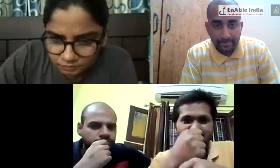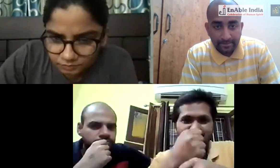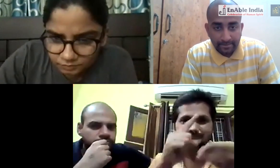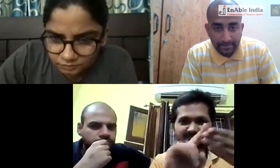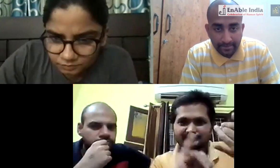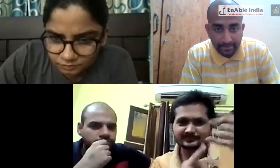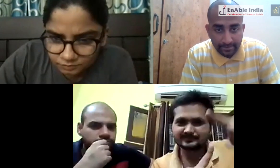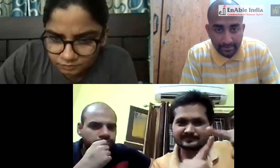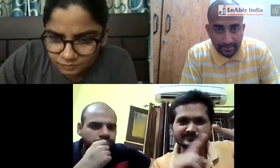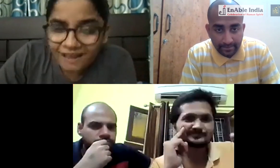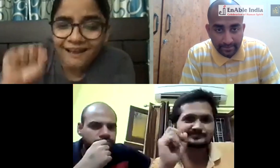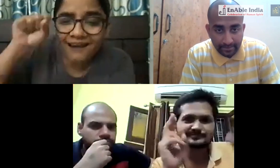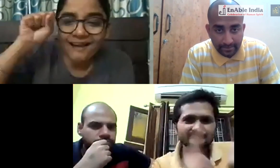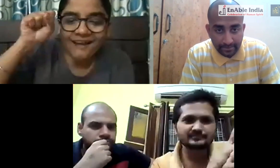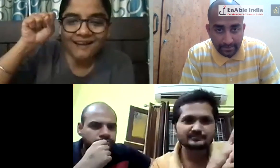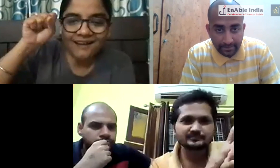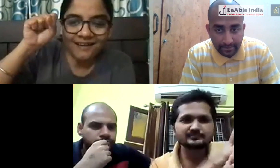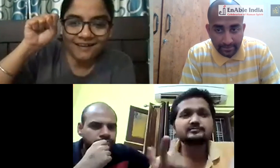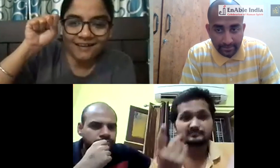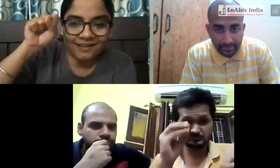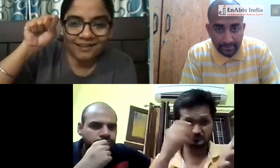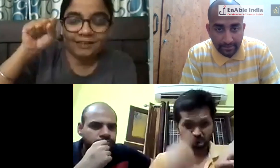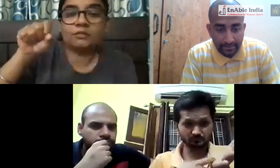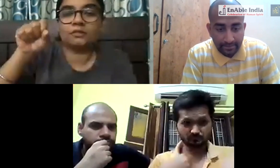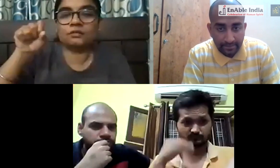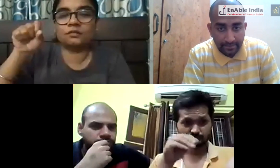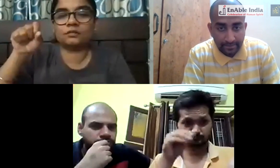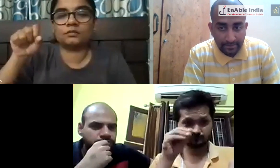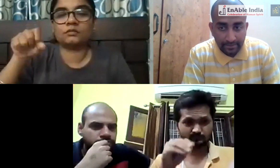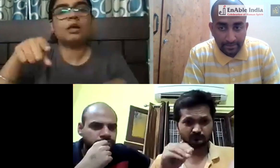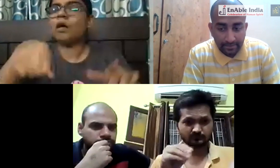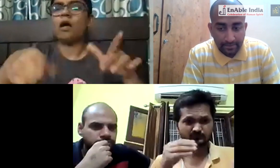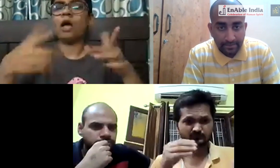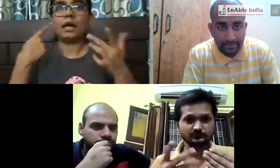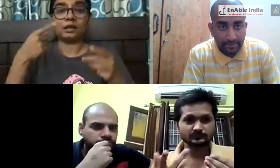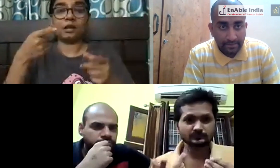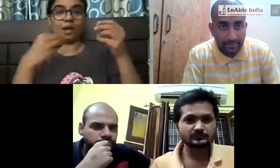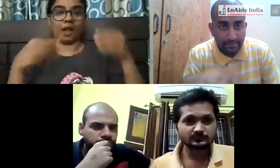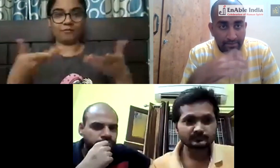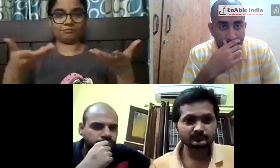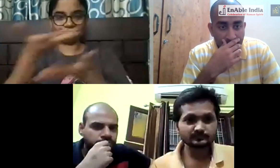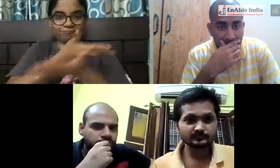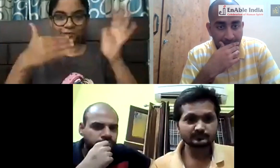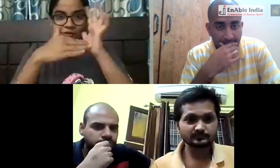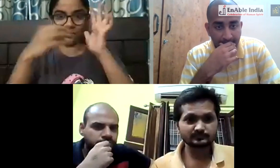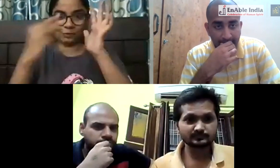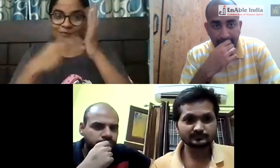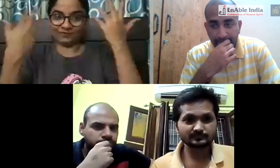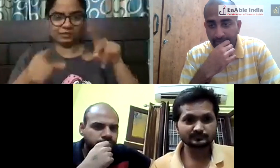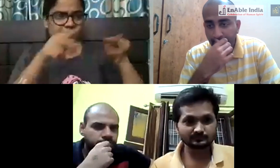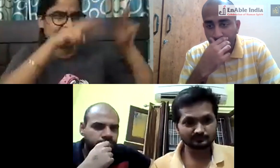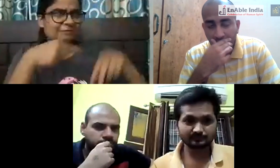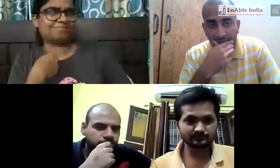So where SUGGEST has written suggestion, do I need to put anything over there?